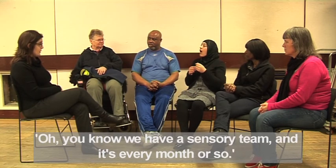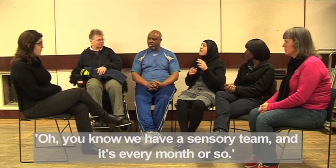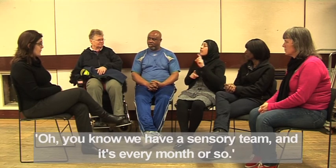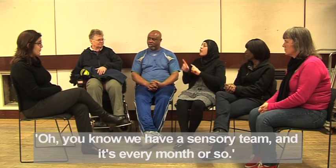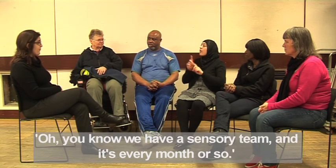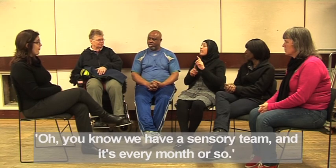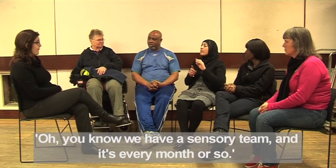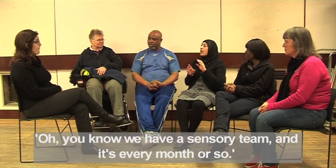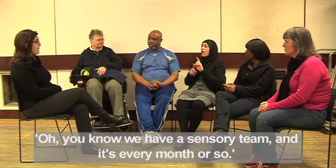team,